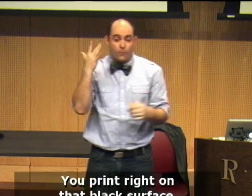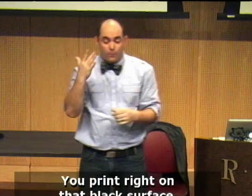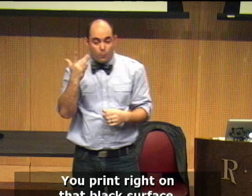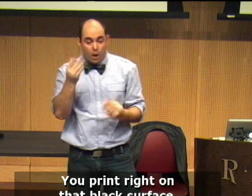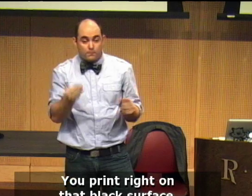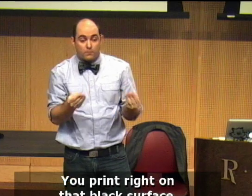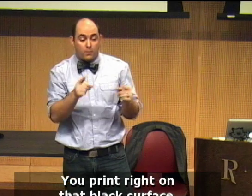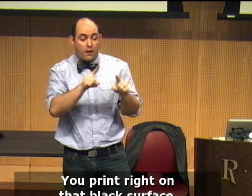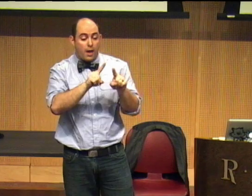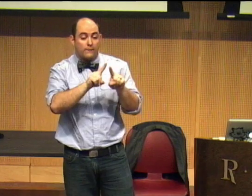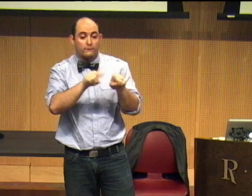surface.